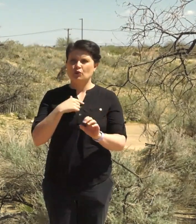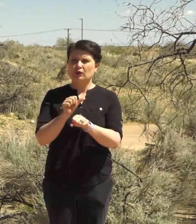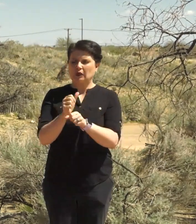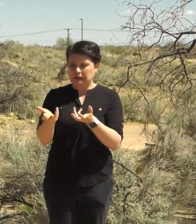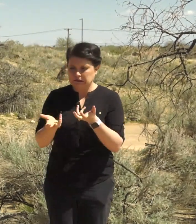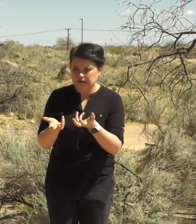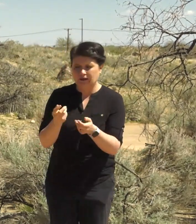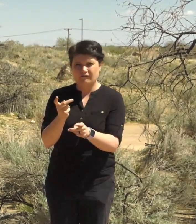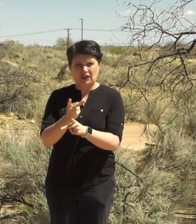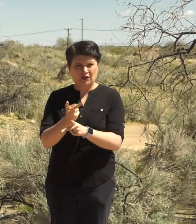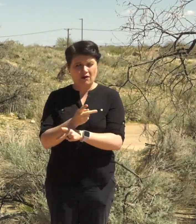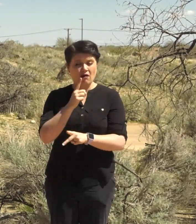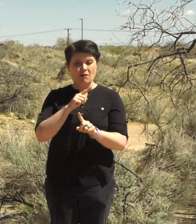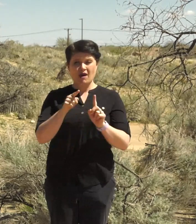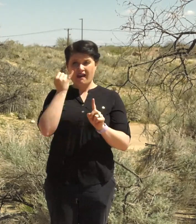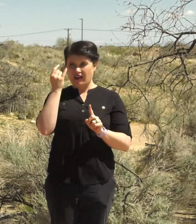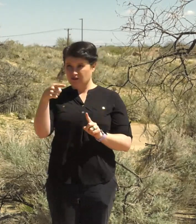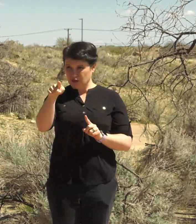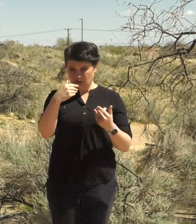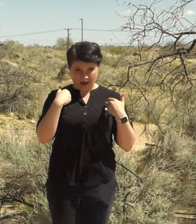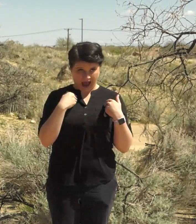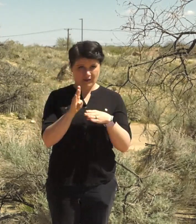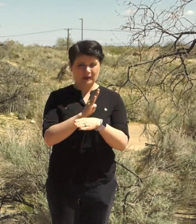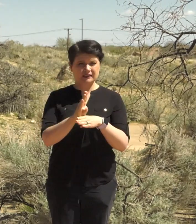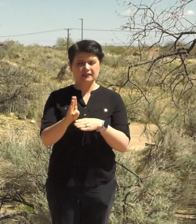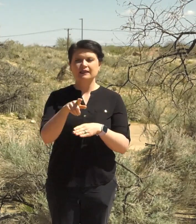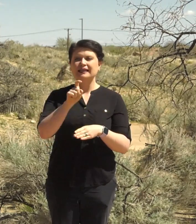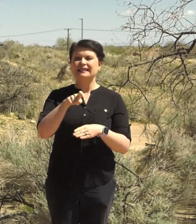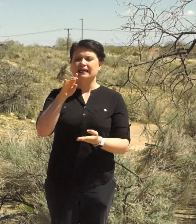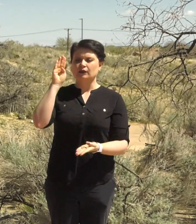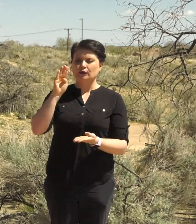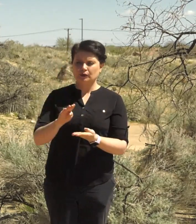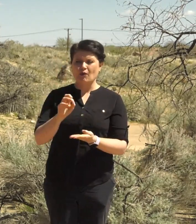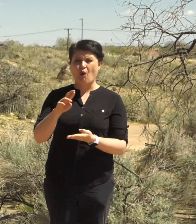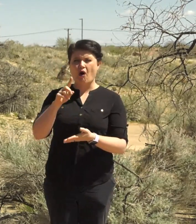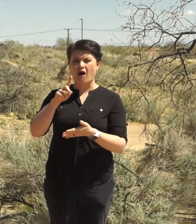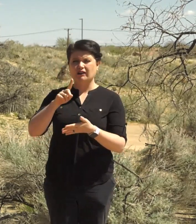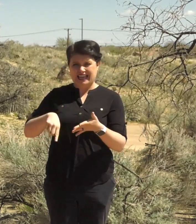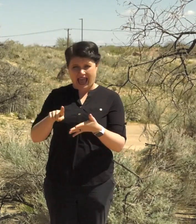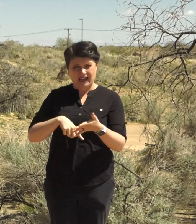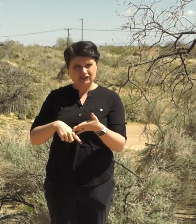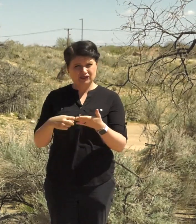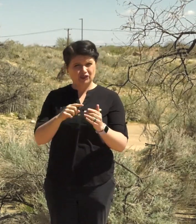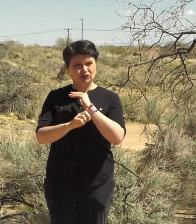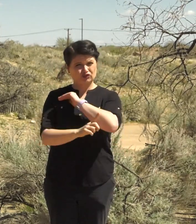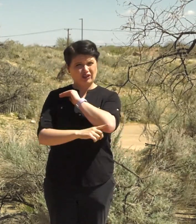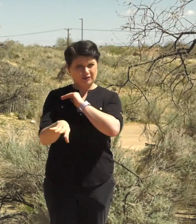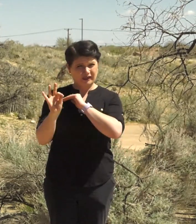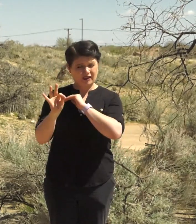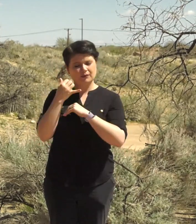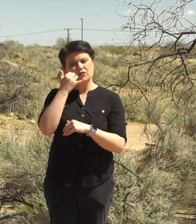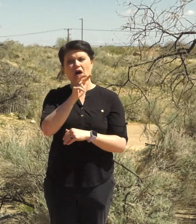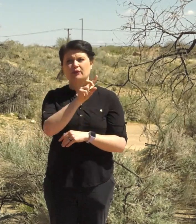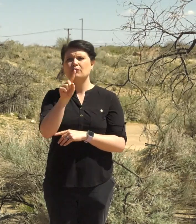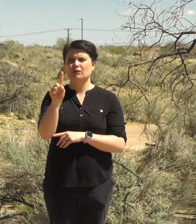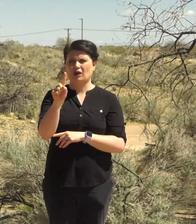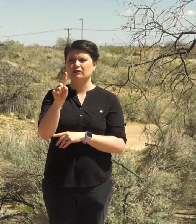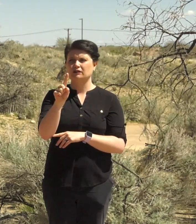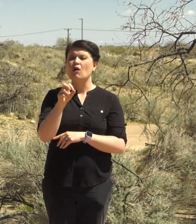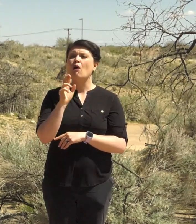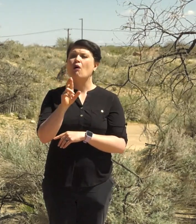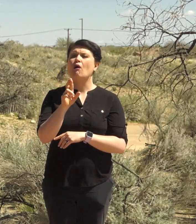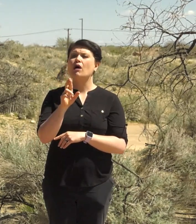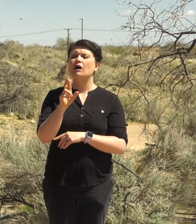businesses. But if you do have a business and you need to reduce or cancel your service, please call 311 or you can